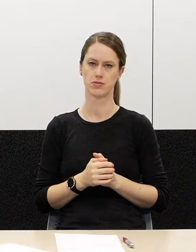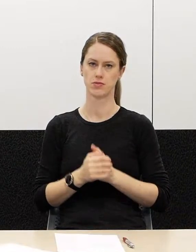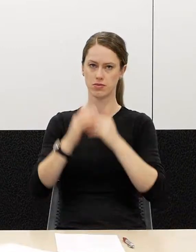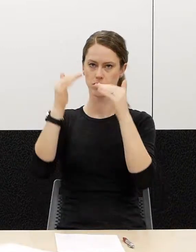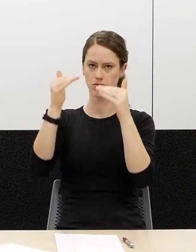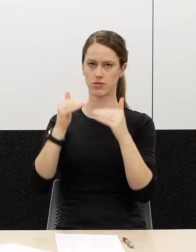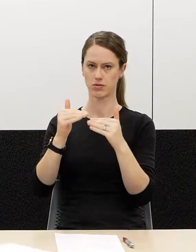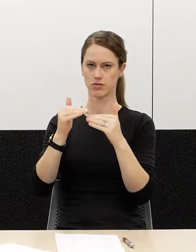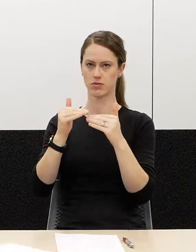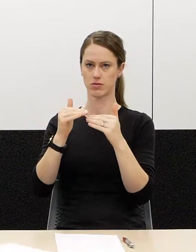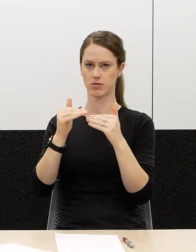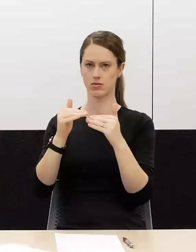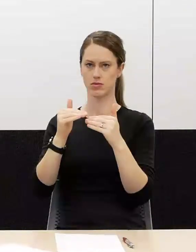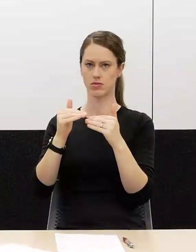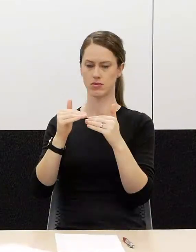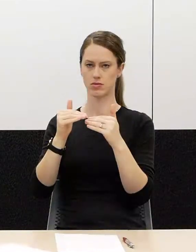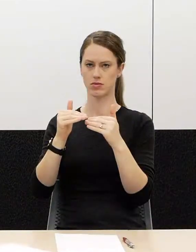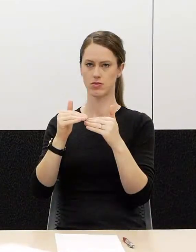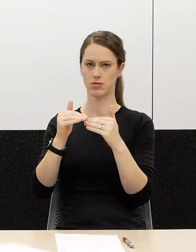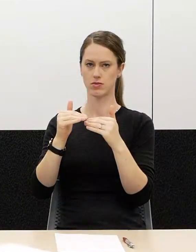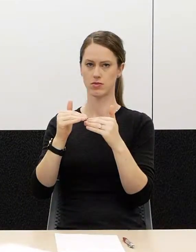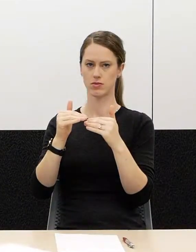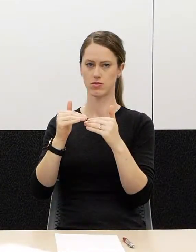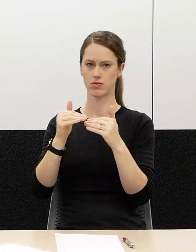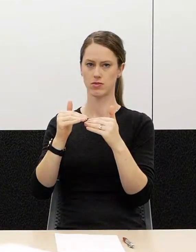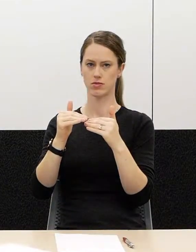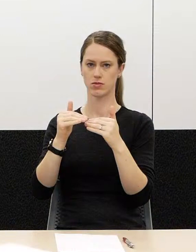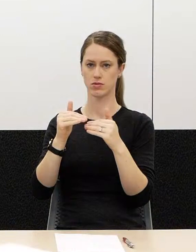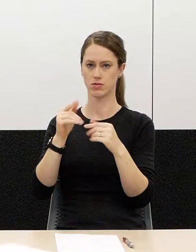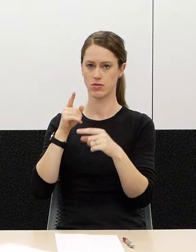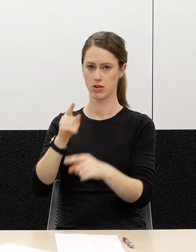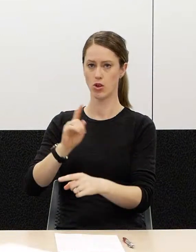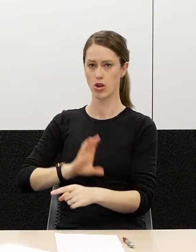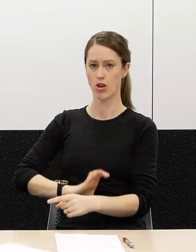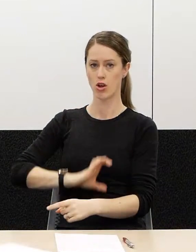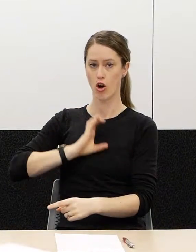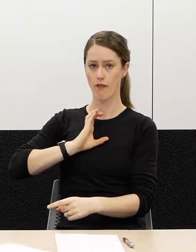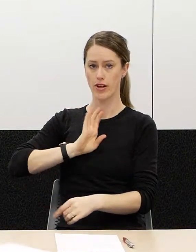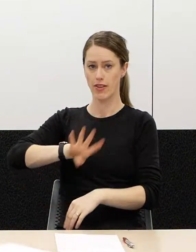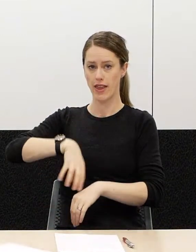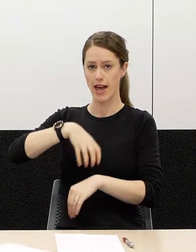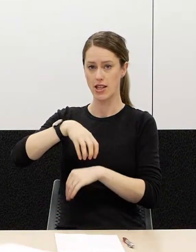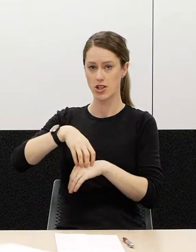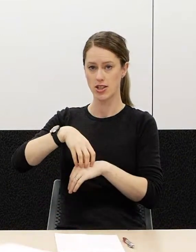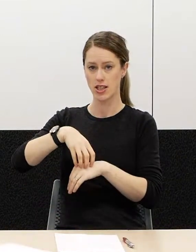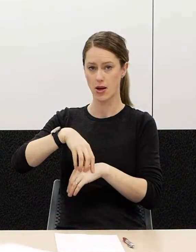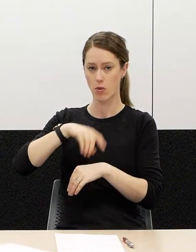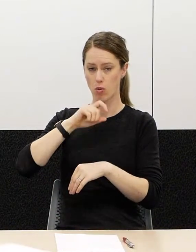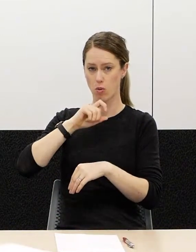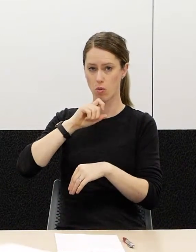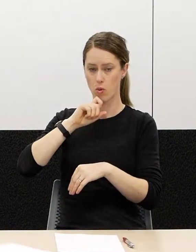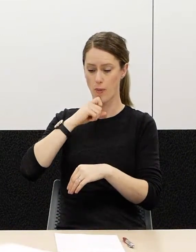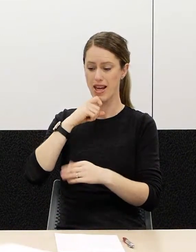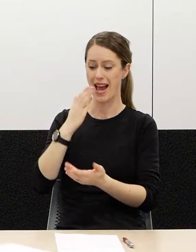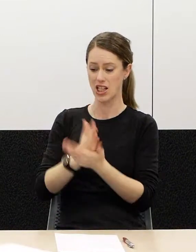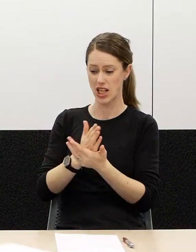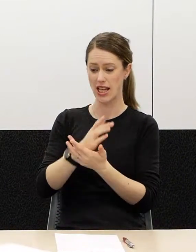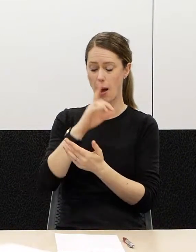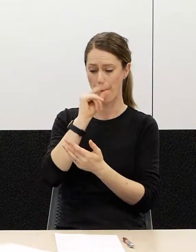another question. We're up to Marge asked, are you confident the agency will have the ability to be aware of what is happening